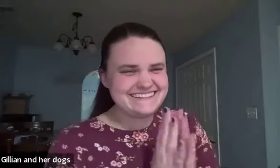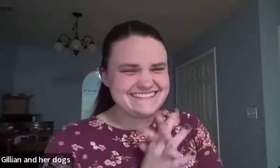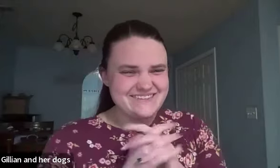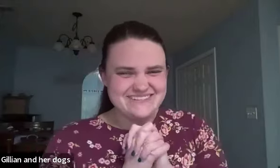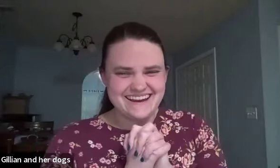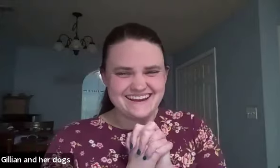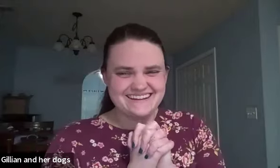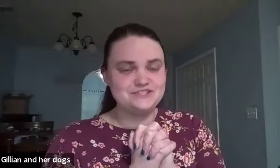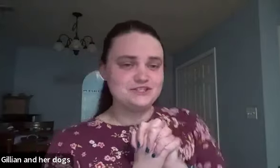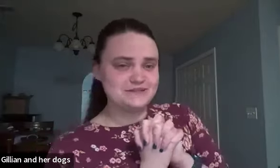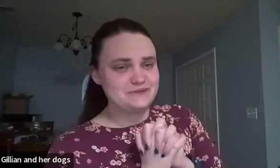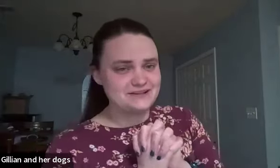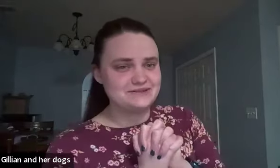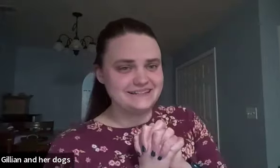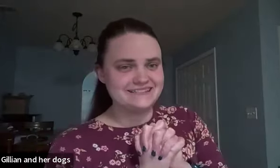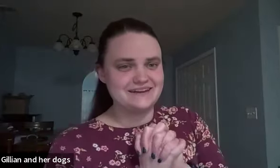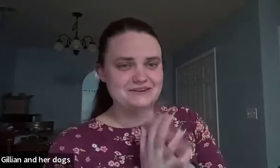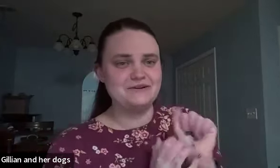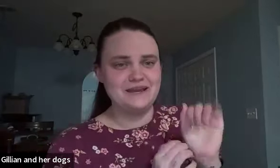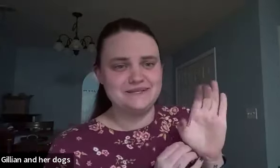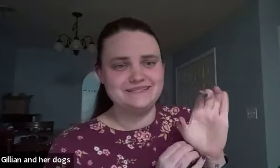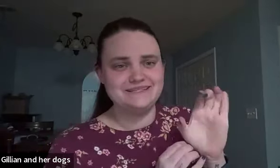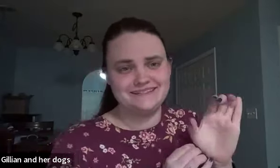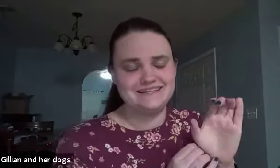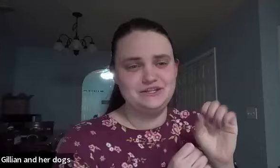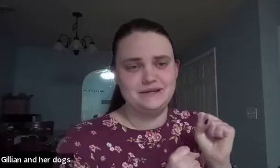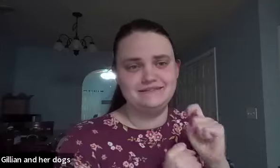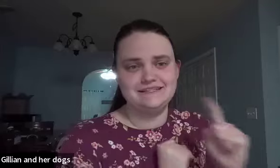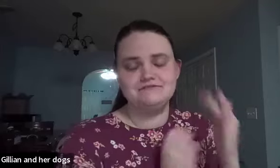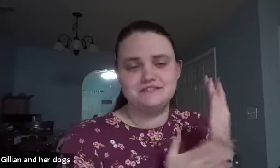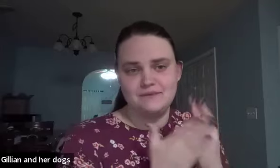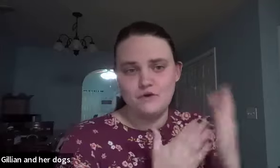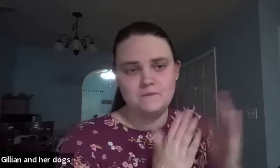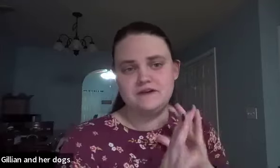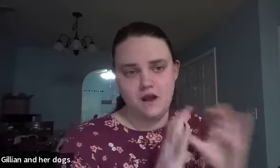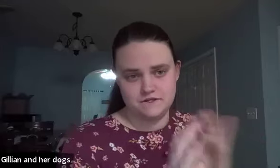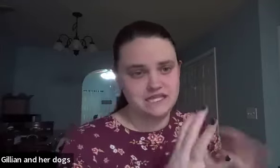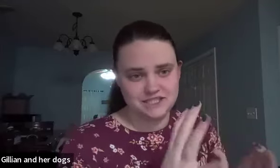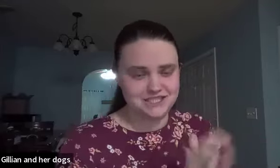Good job, you guys. You should be proud. You at least now know your ABCs, and you can at least have some form of a